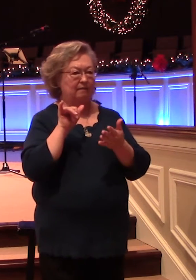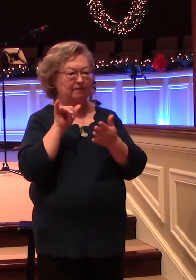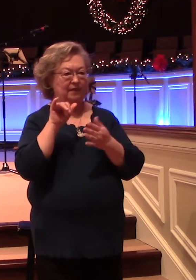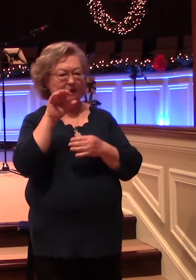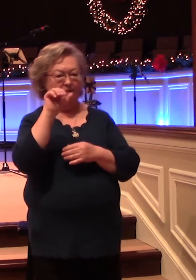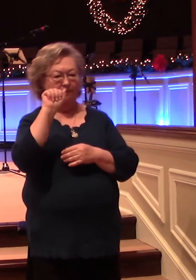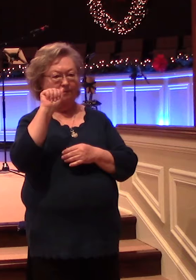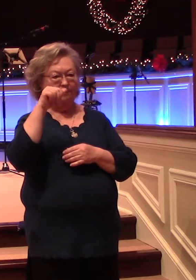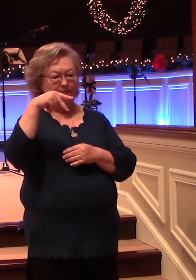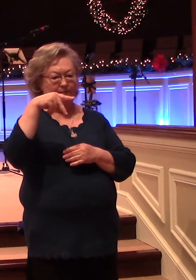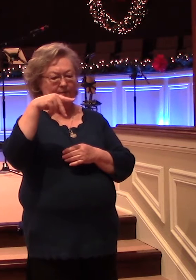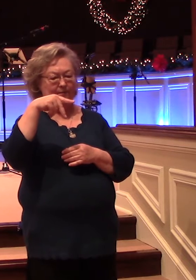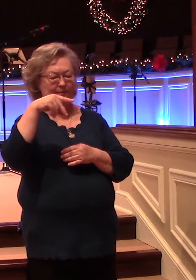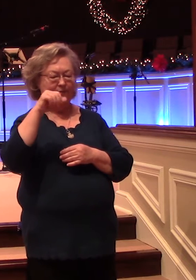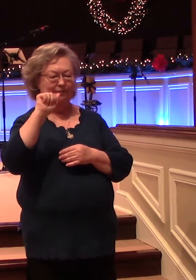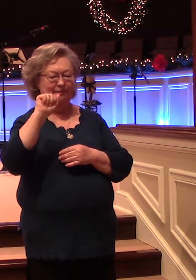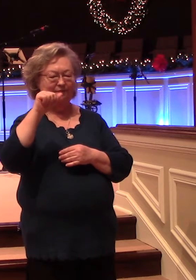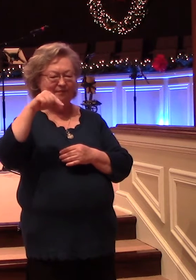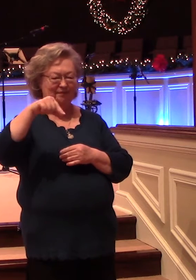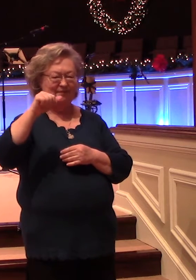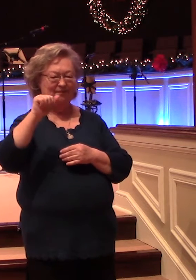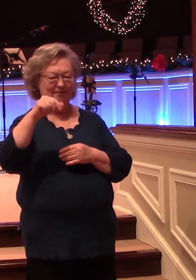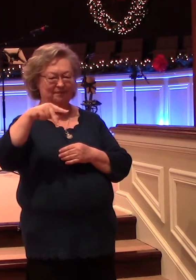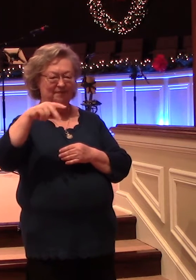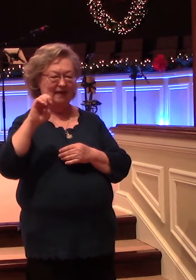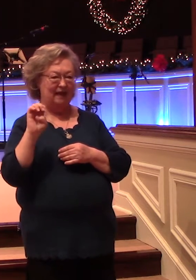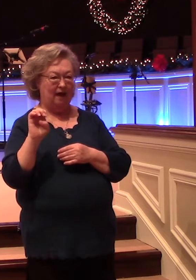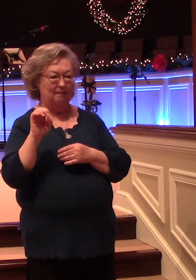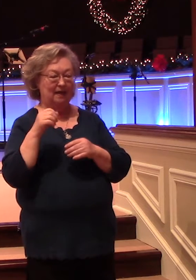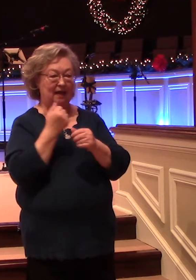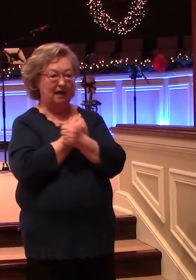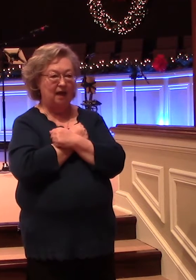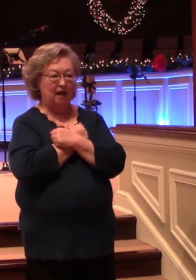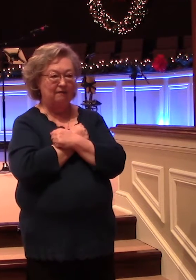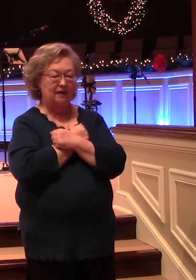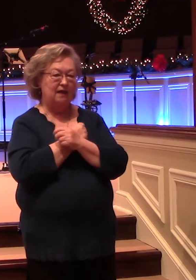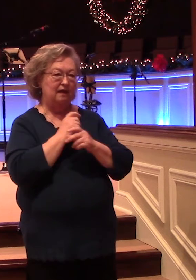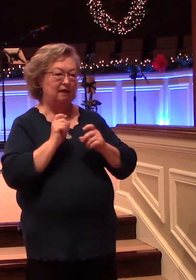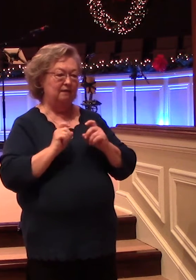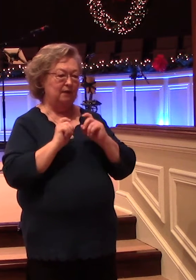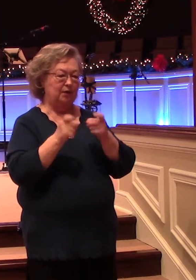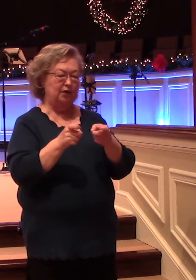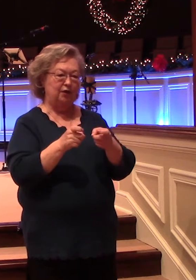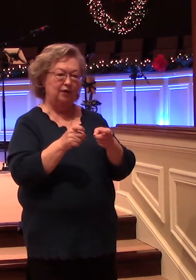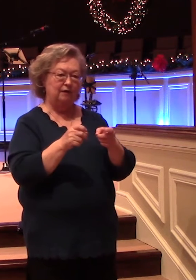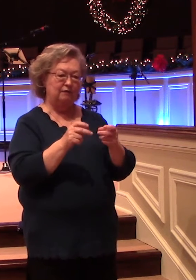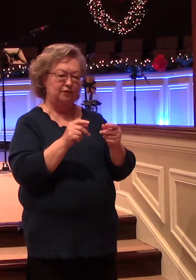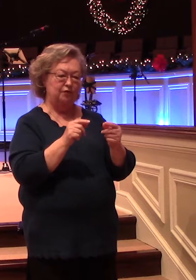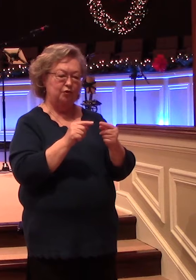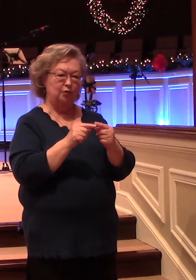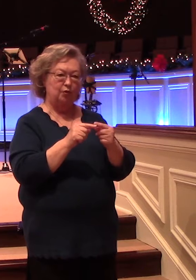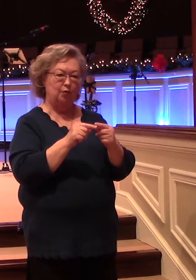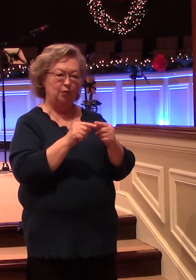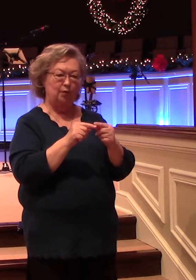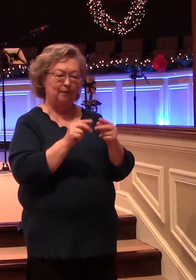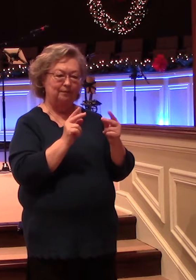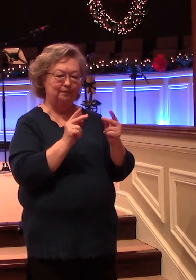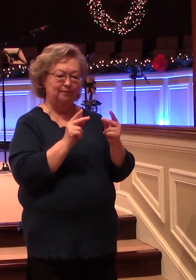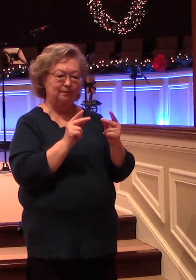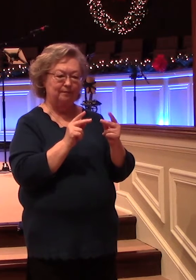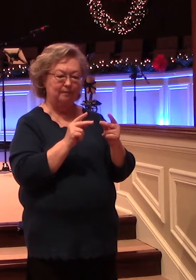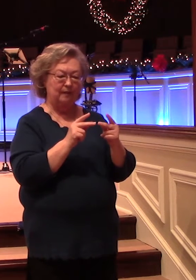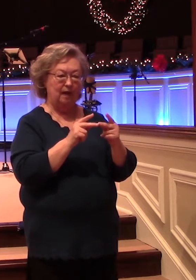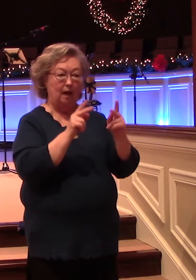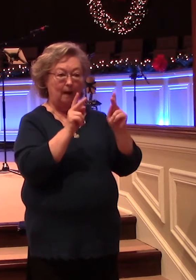But it's precisely because the word was so little used that the first Christians took that word and redefined it in terms